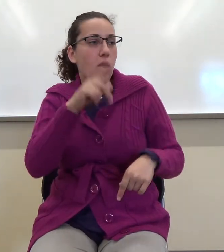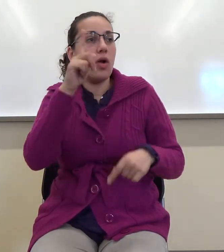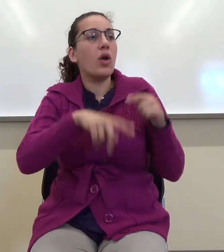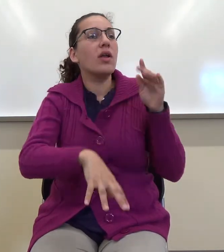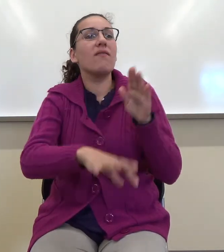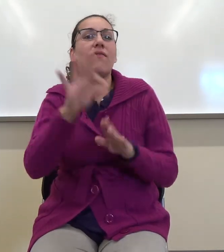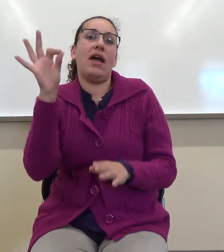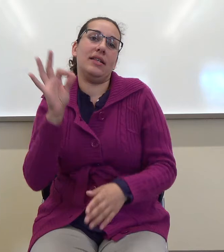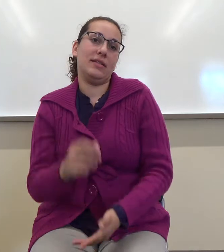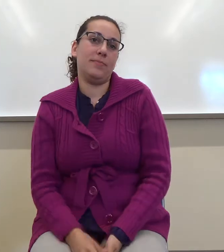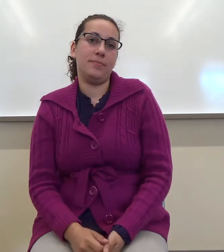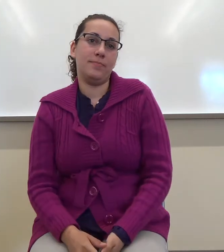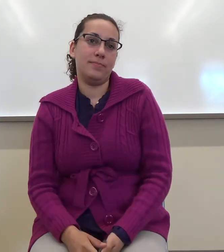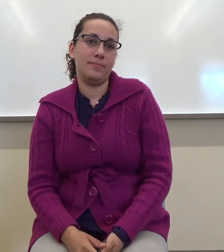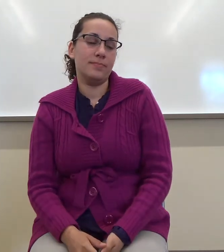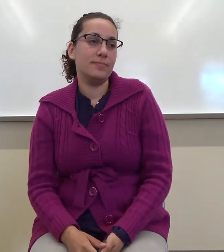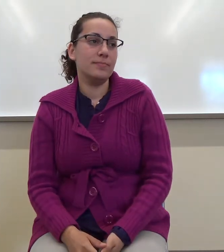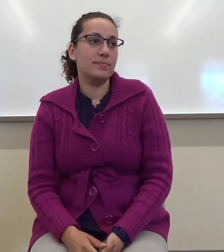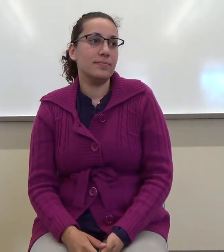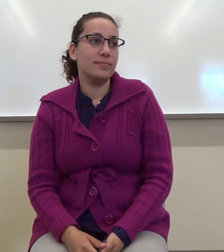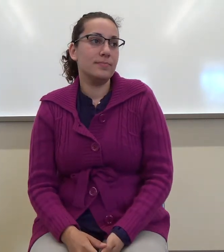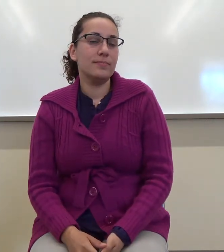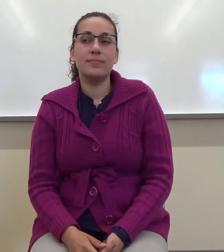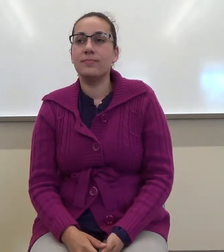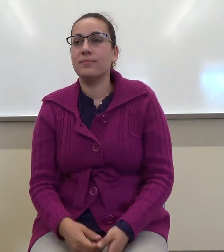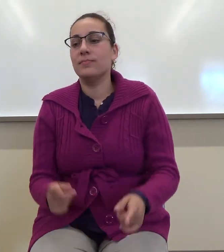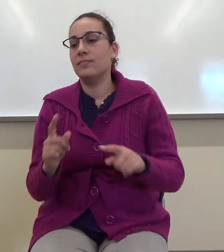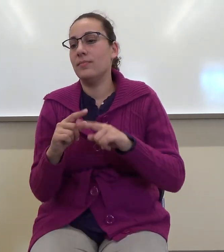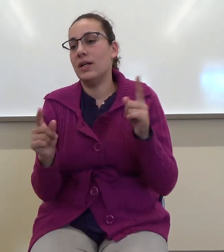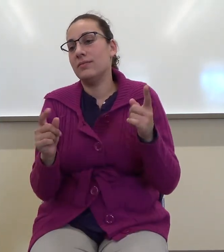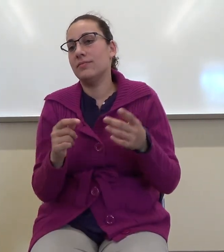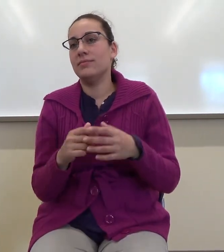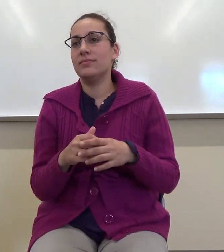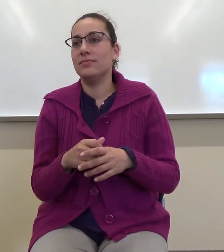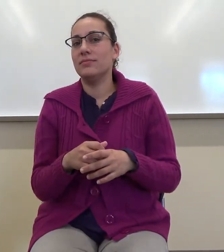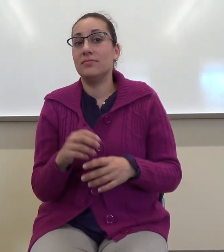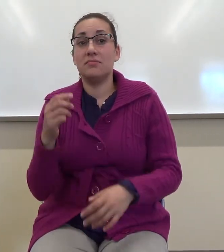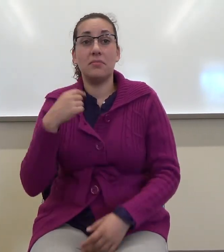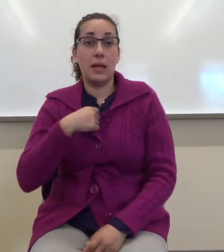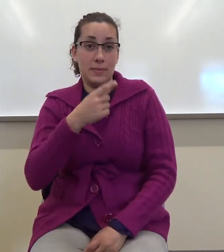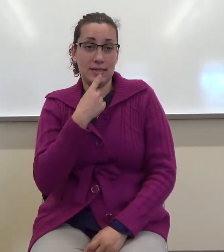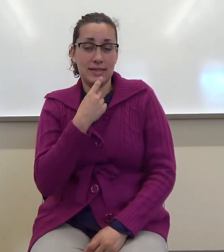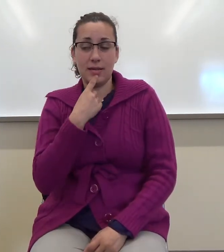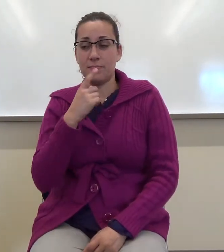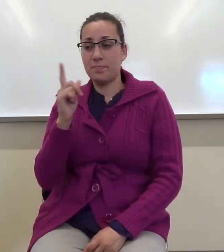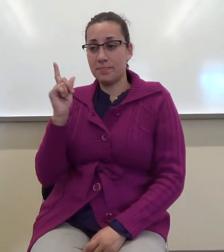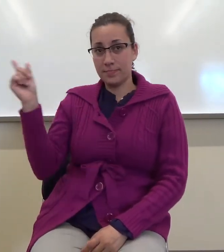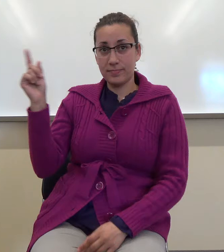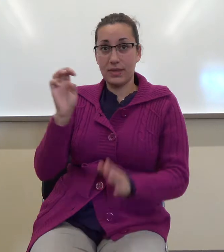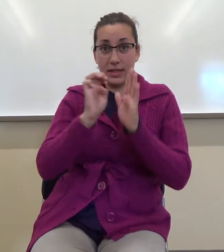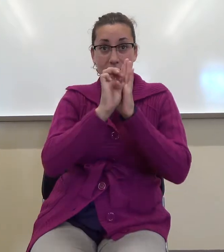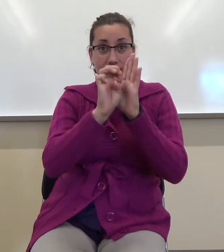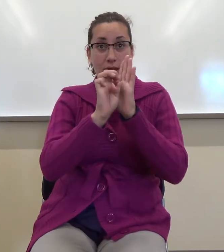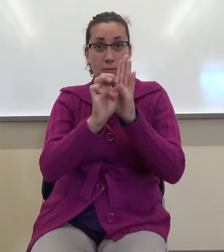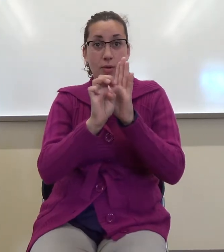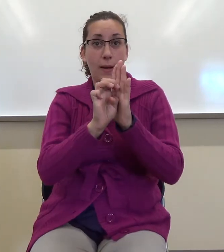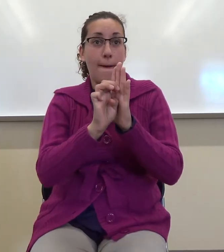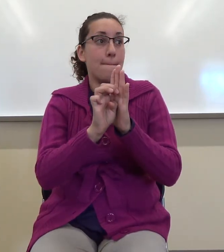is, now because they're not, I'm saying this is an example of ones that have